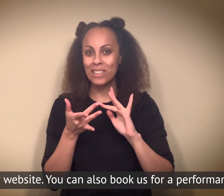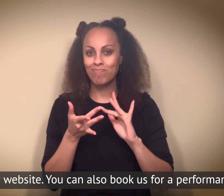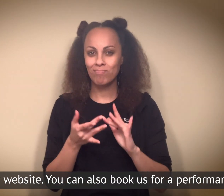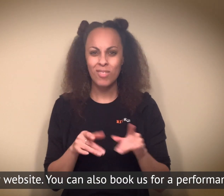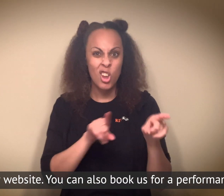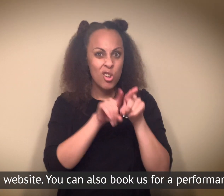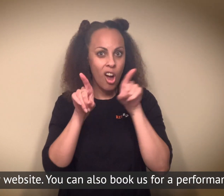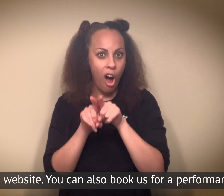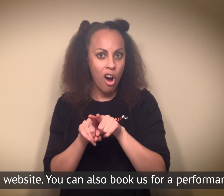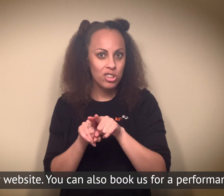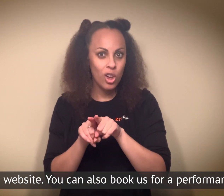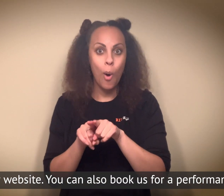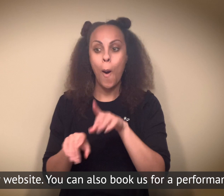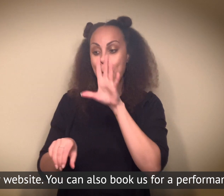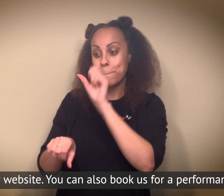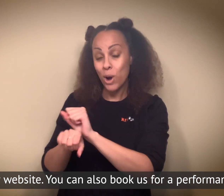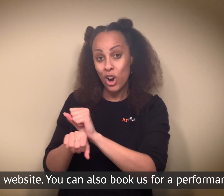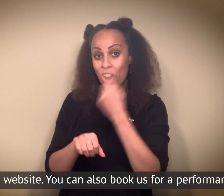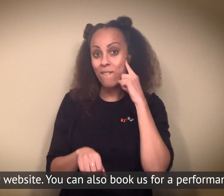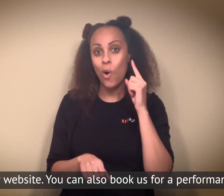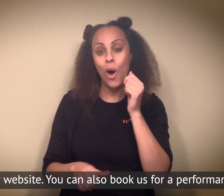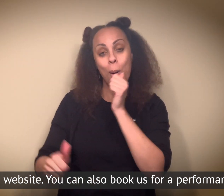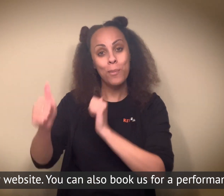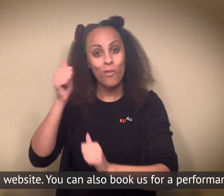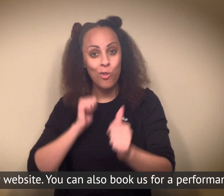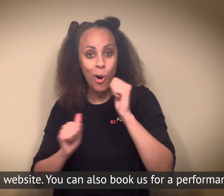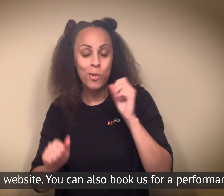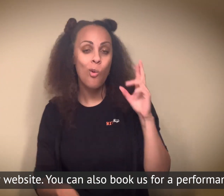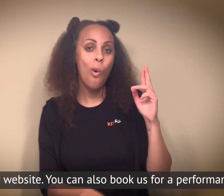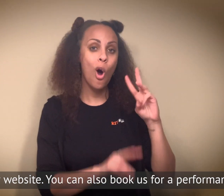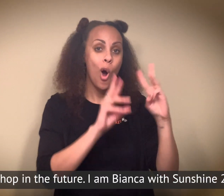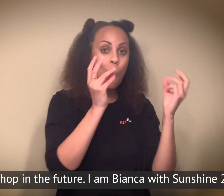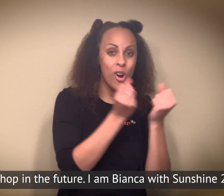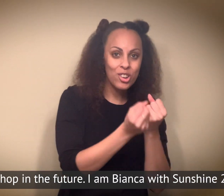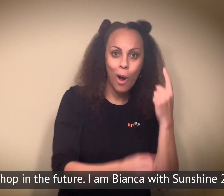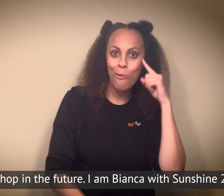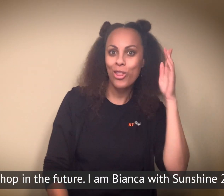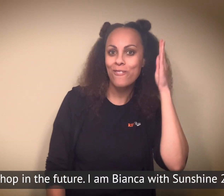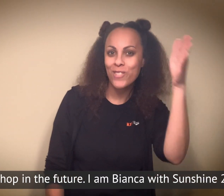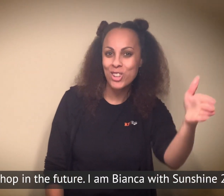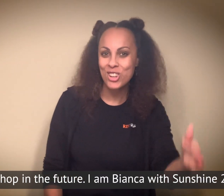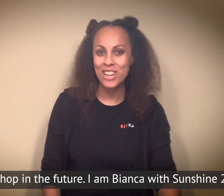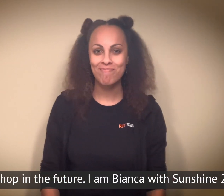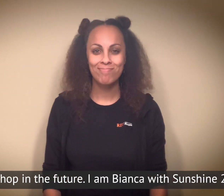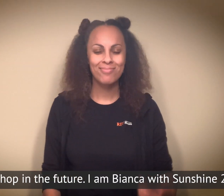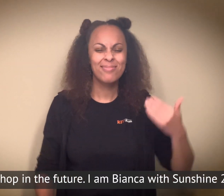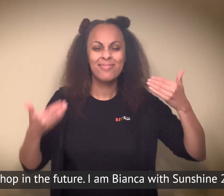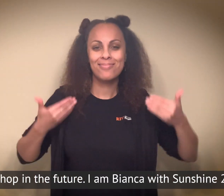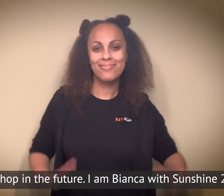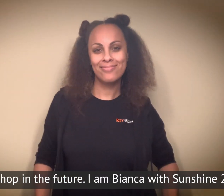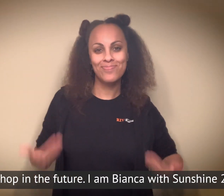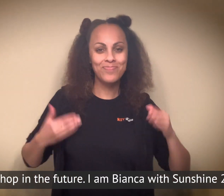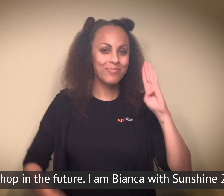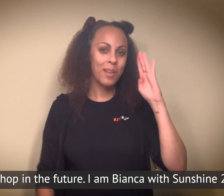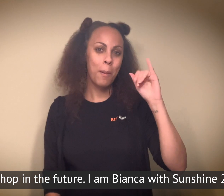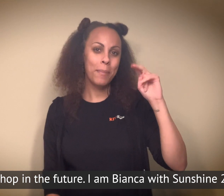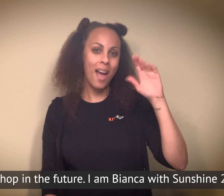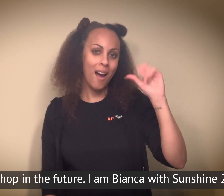can also book us for performances or workshops in the future. I am Bianca